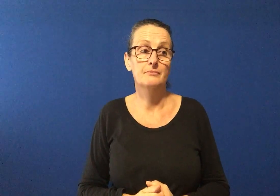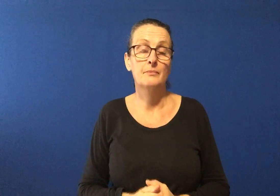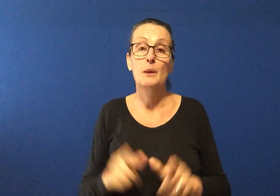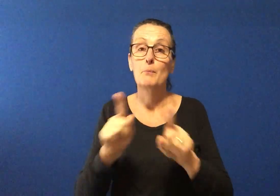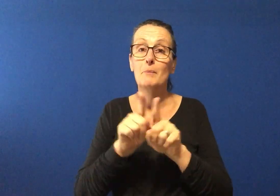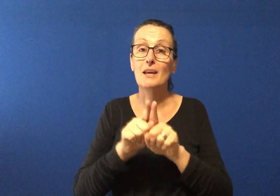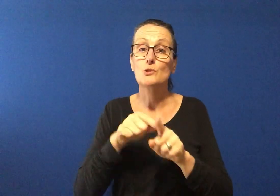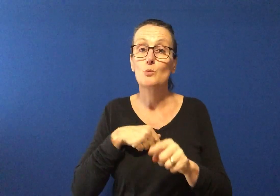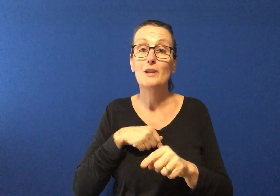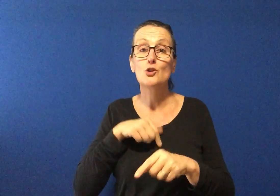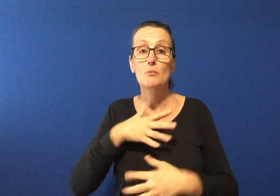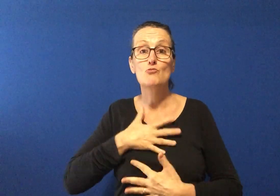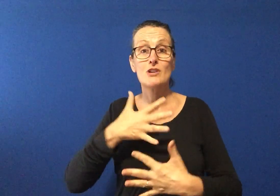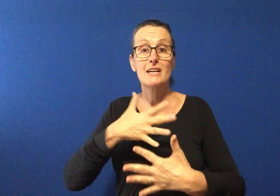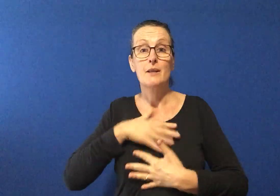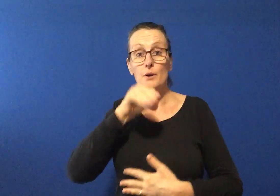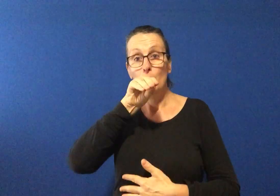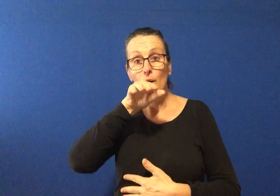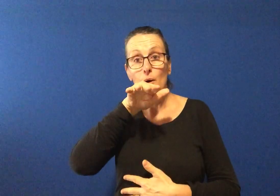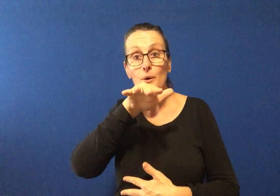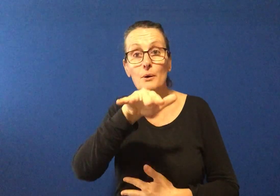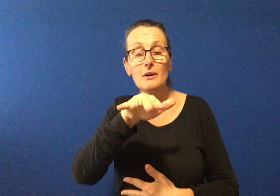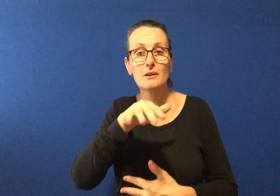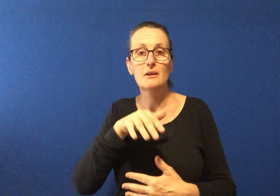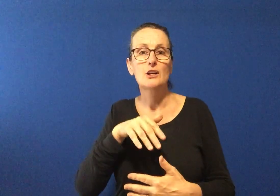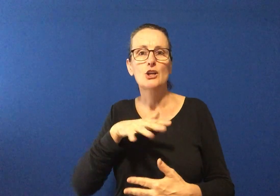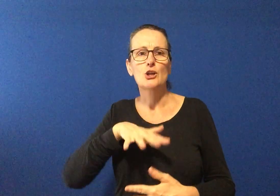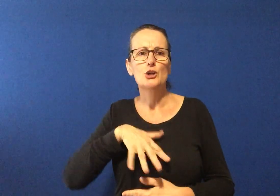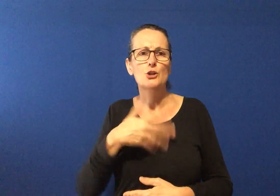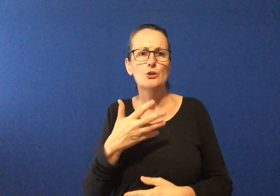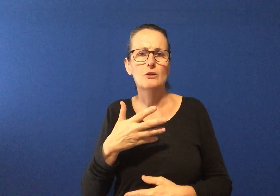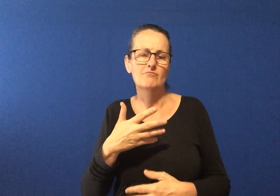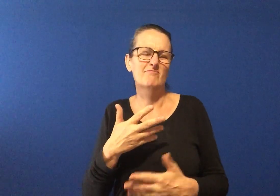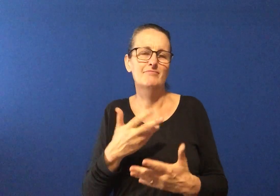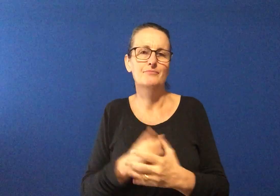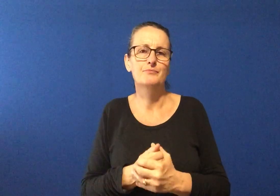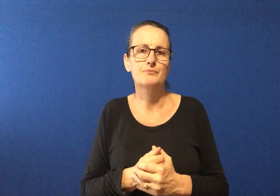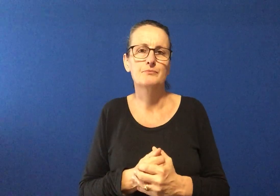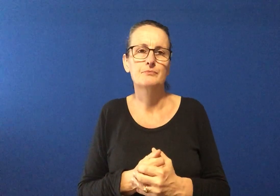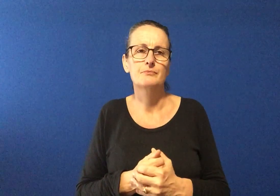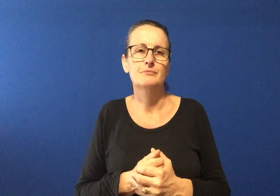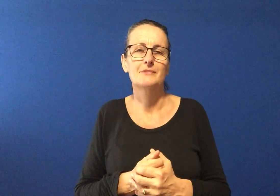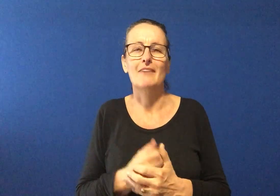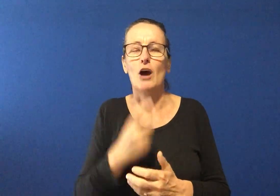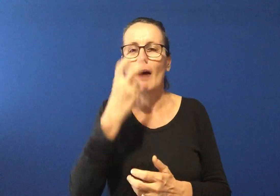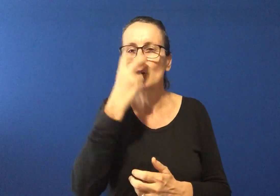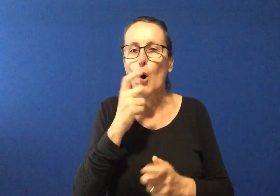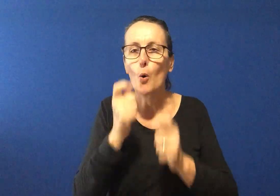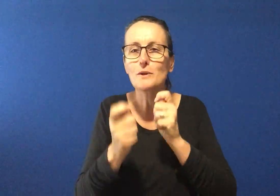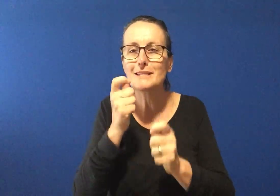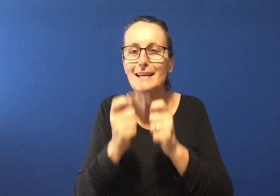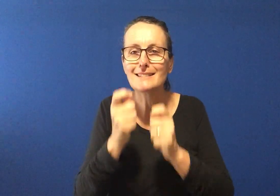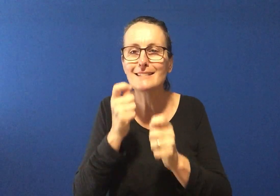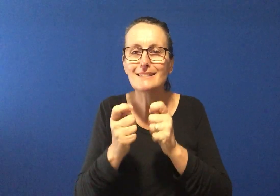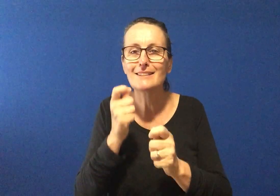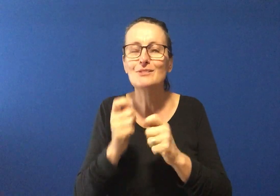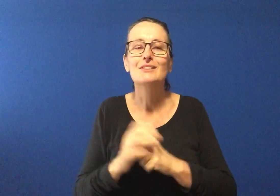air in the mask is limited. So the old test of having a candle and see if you could blow it out with the mask. If you can't blow it out,